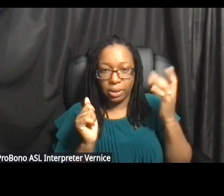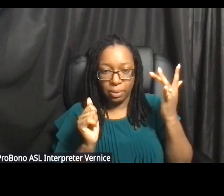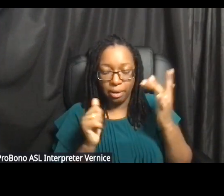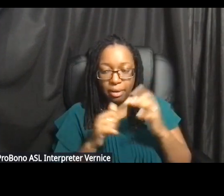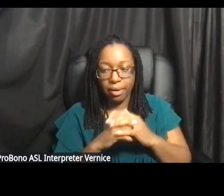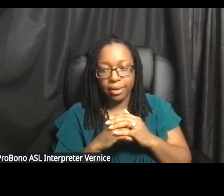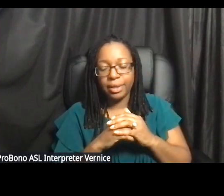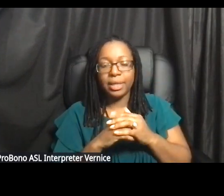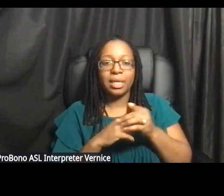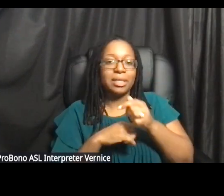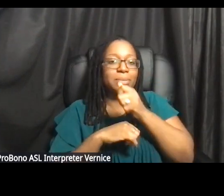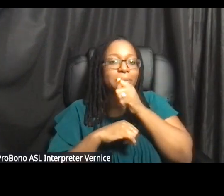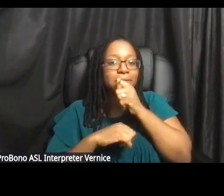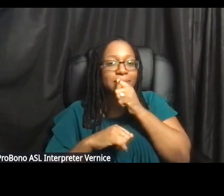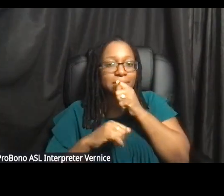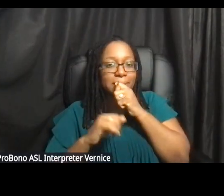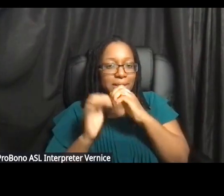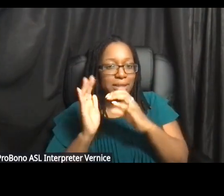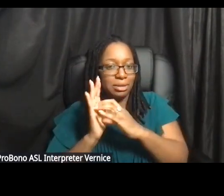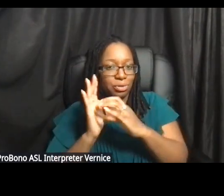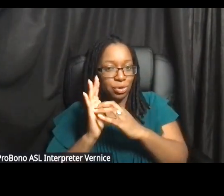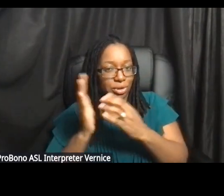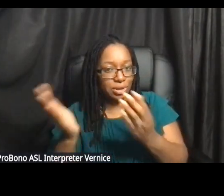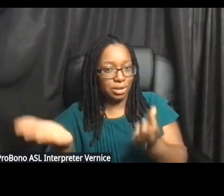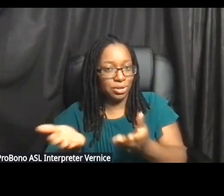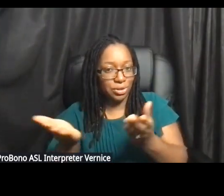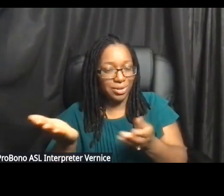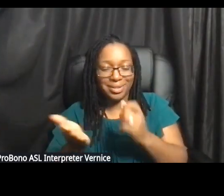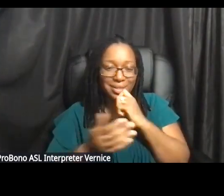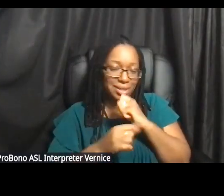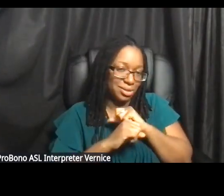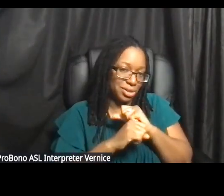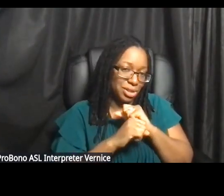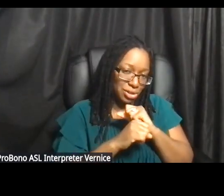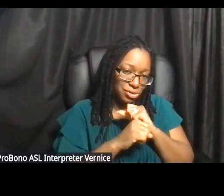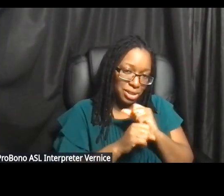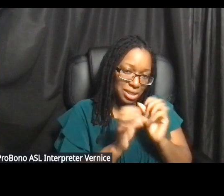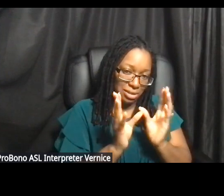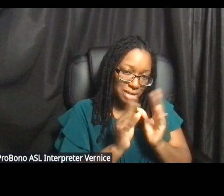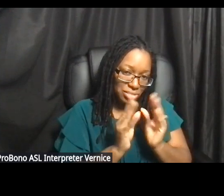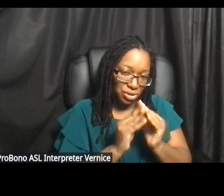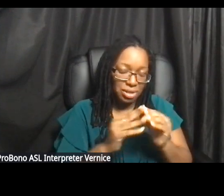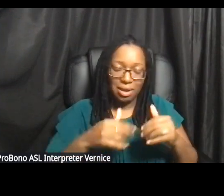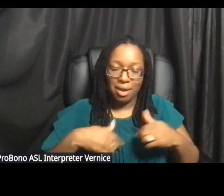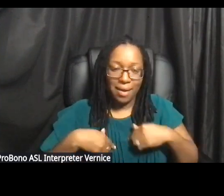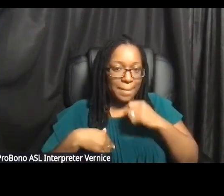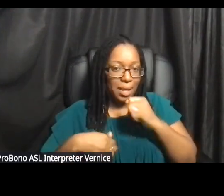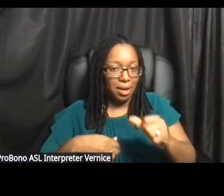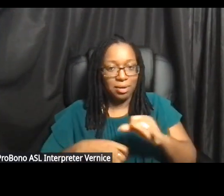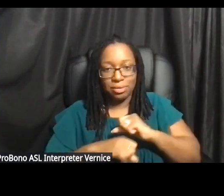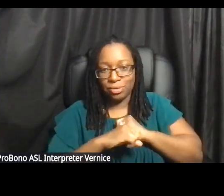this is a privacy session. This is not a security session. I am not a security expert.